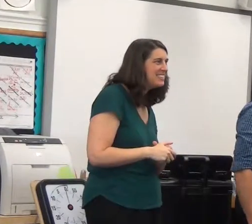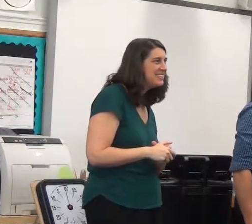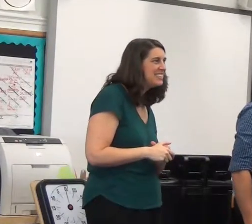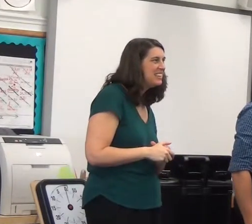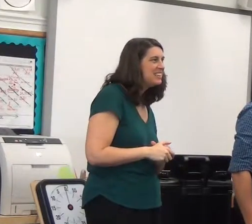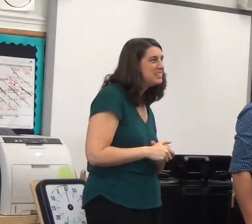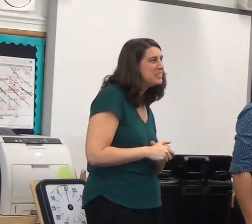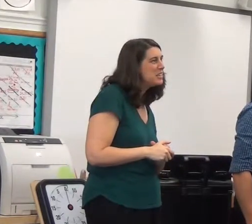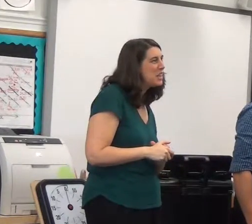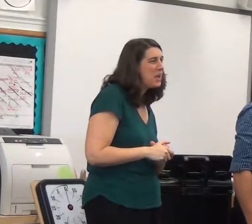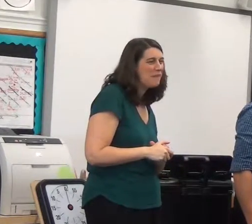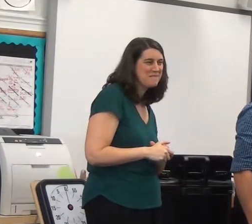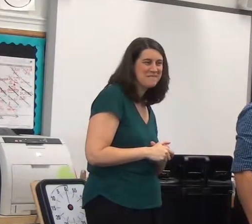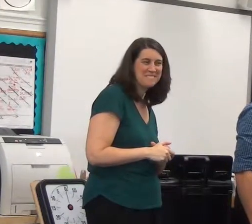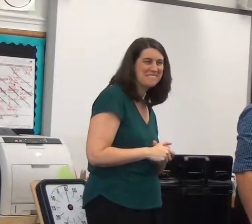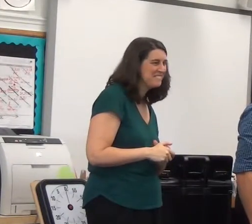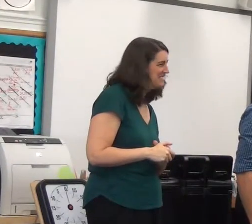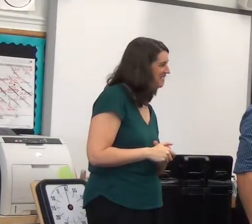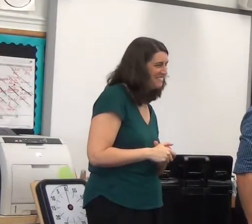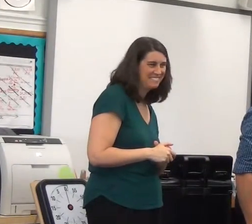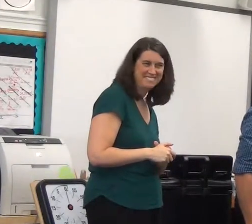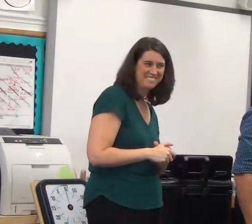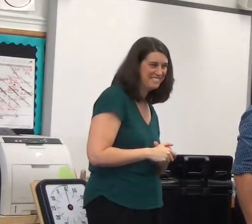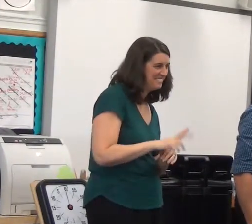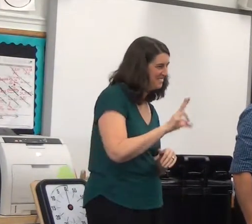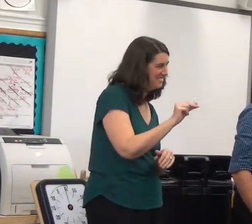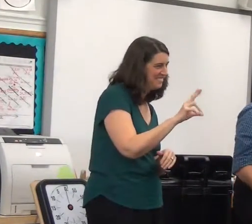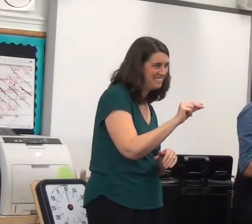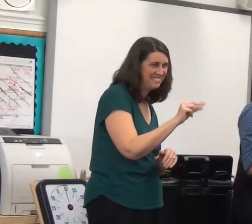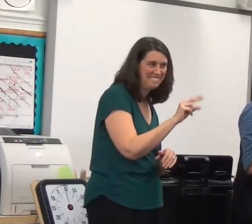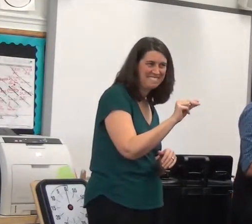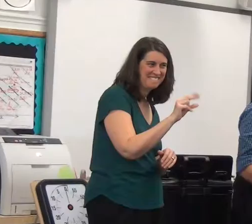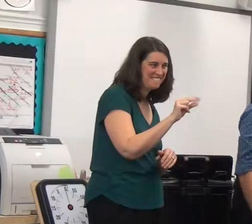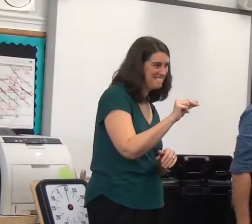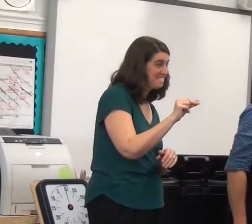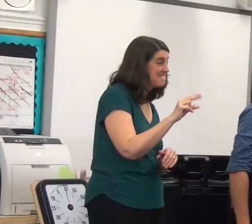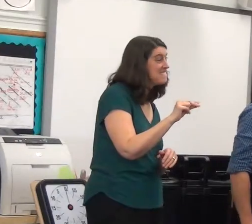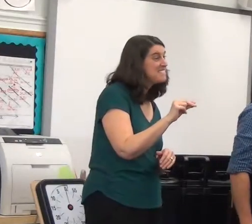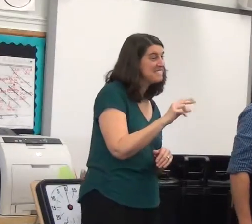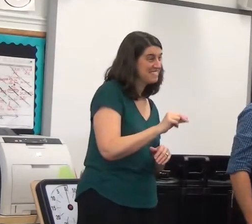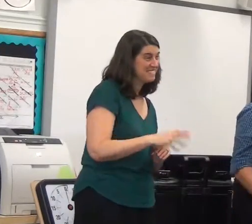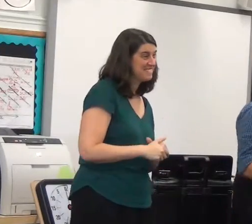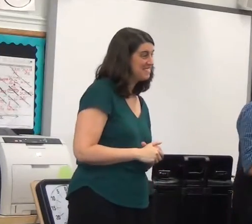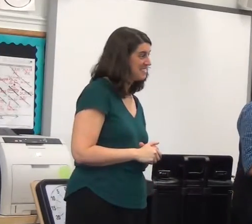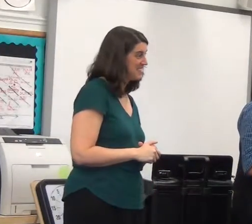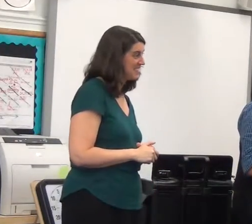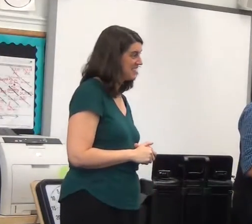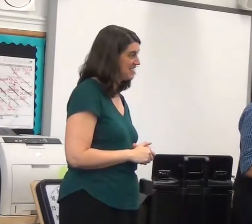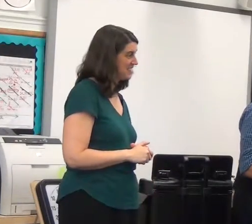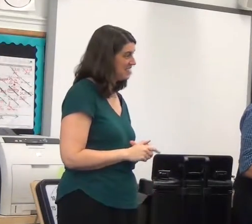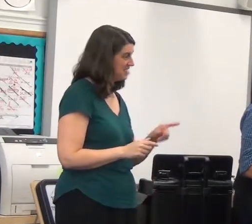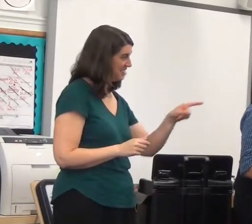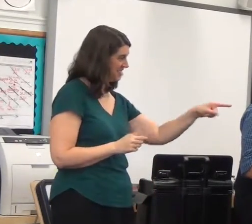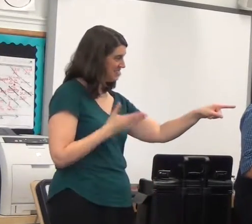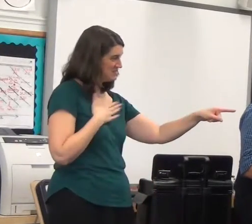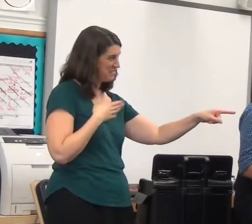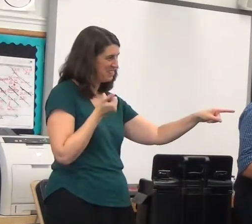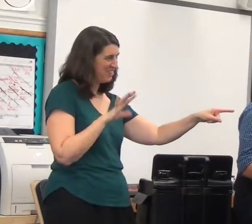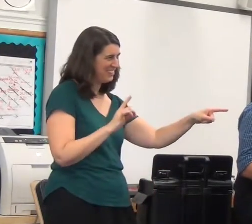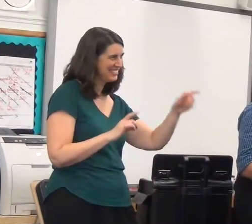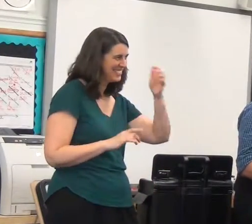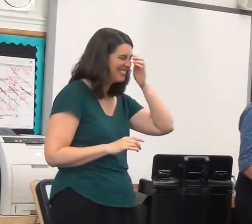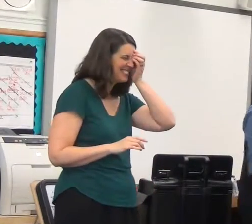That wasn't your card? No. Are you sure? No. Really? No. That's your card?